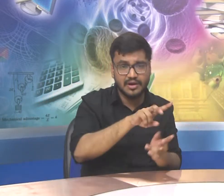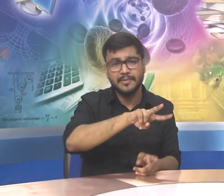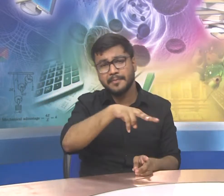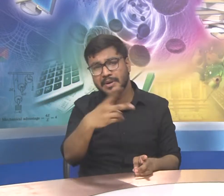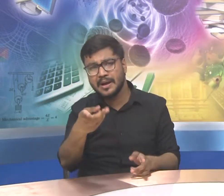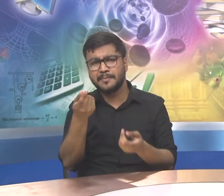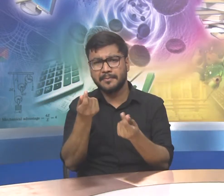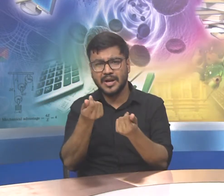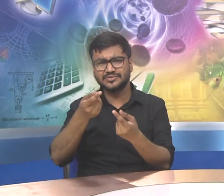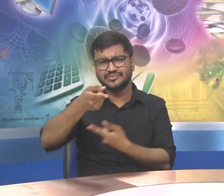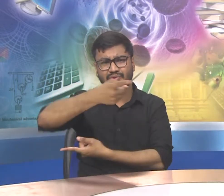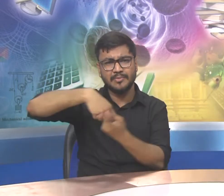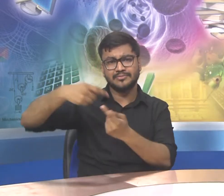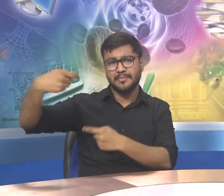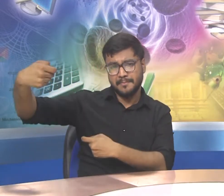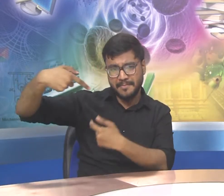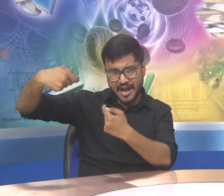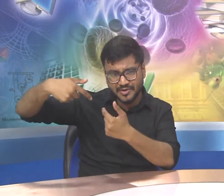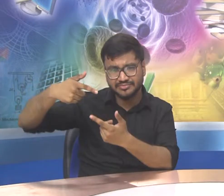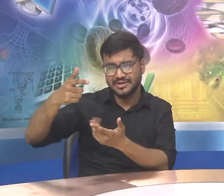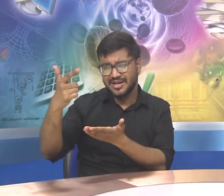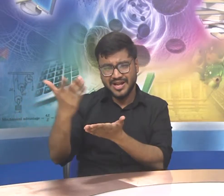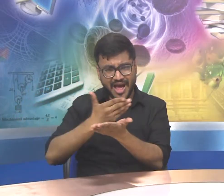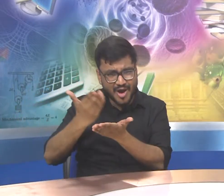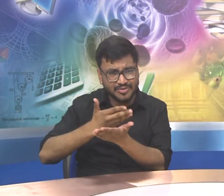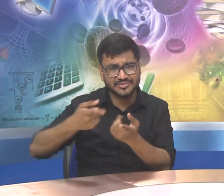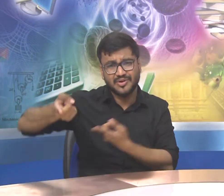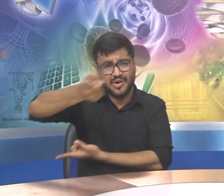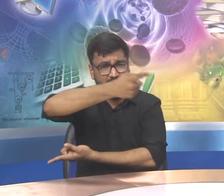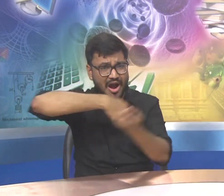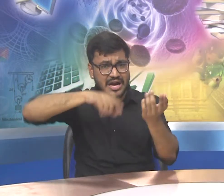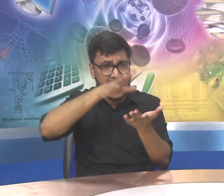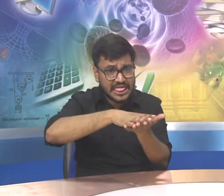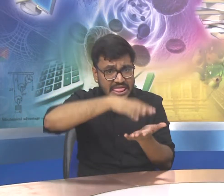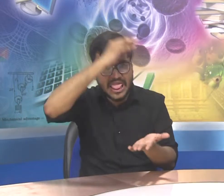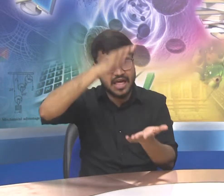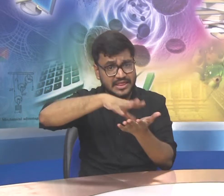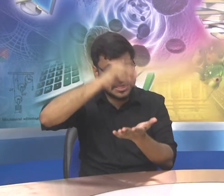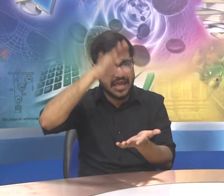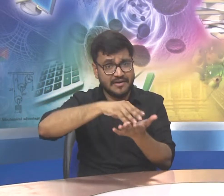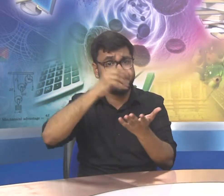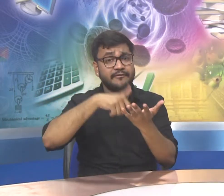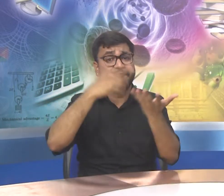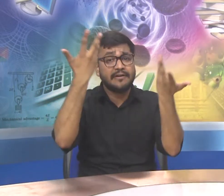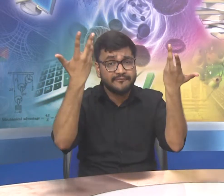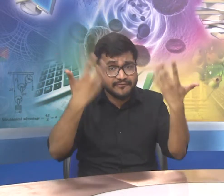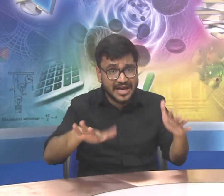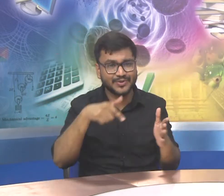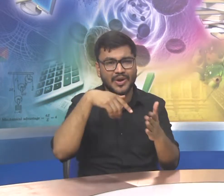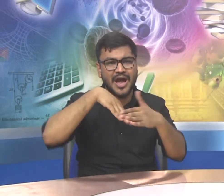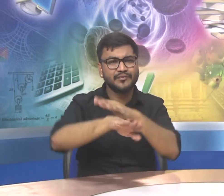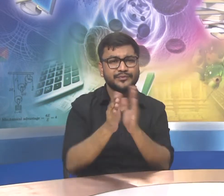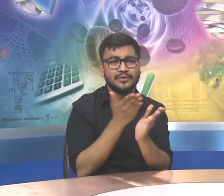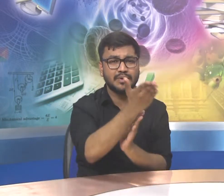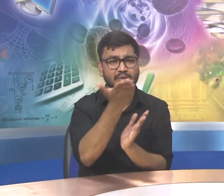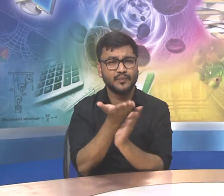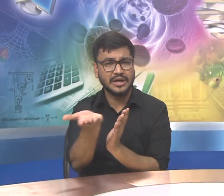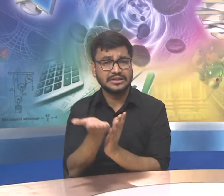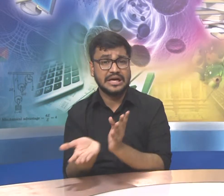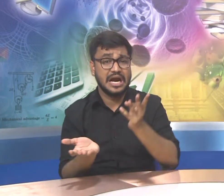Bank is such a place where money deposited remains safe and also earn